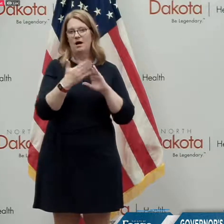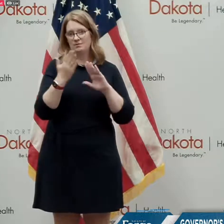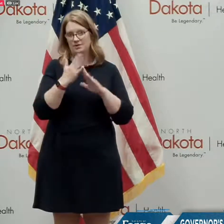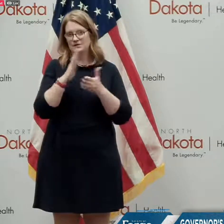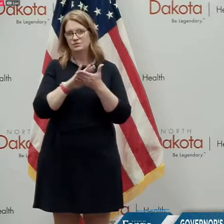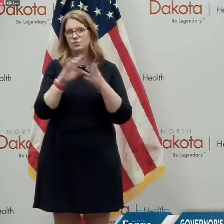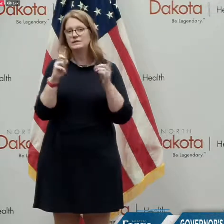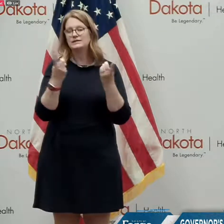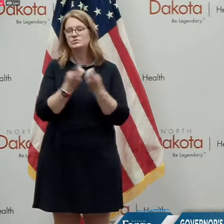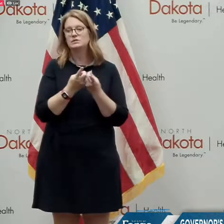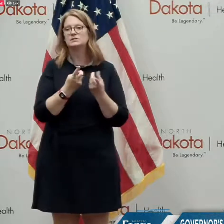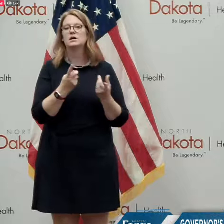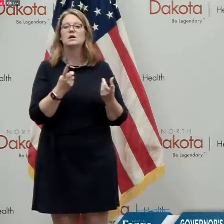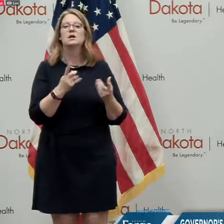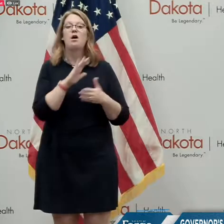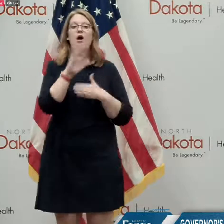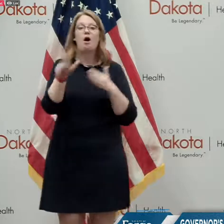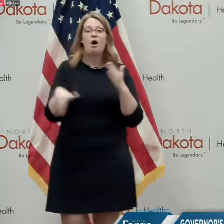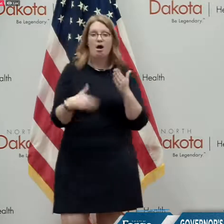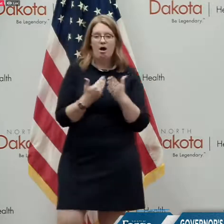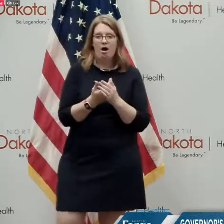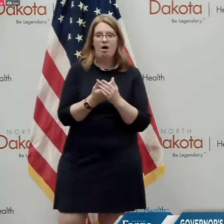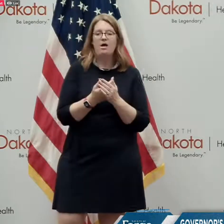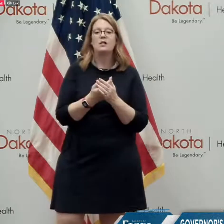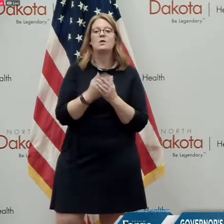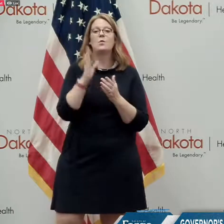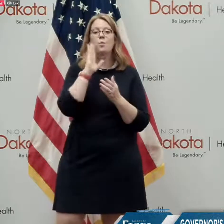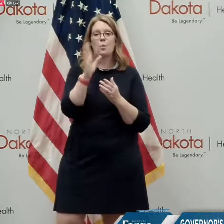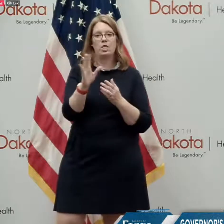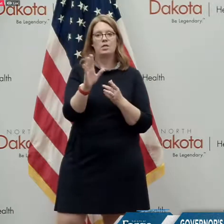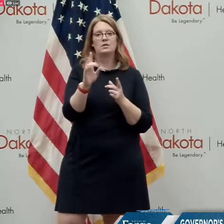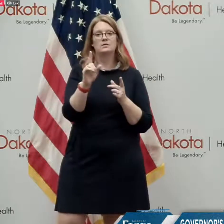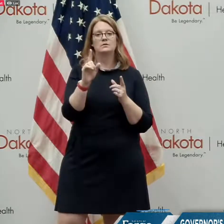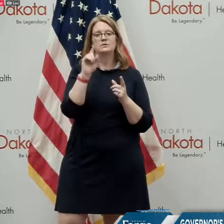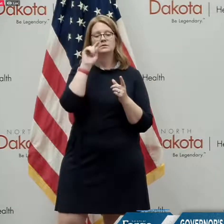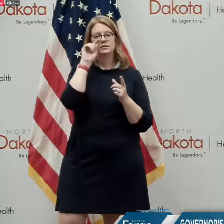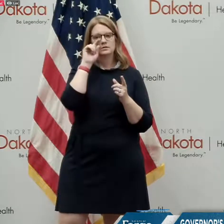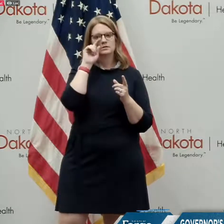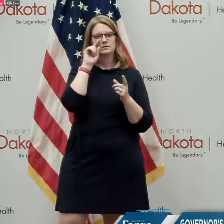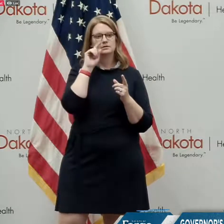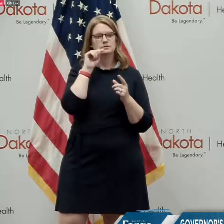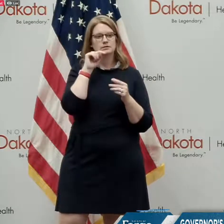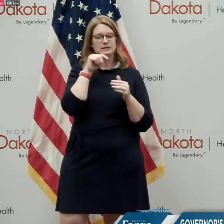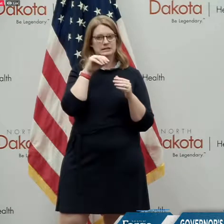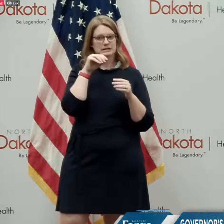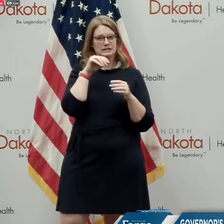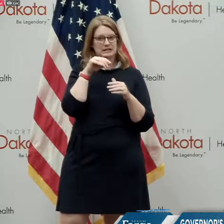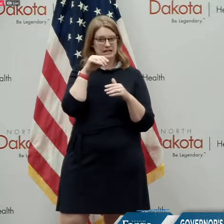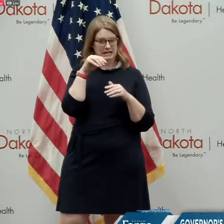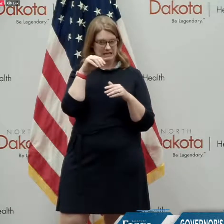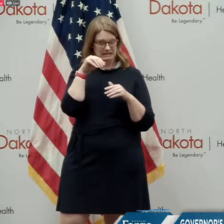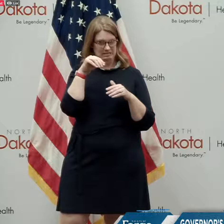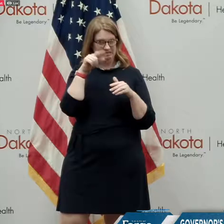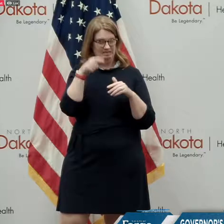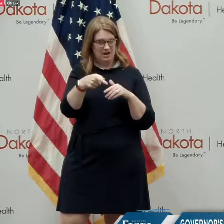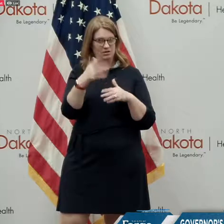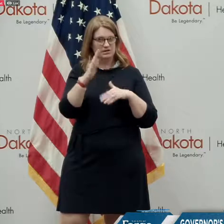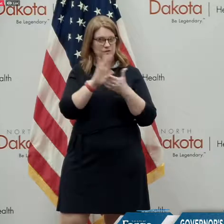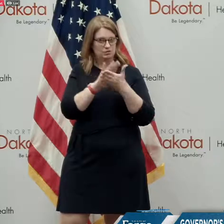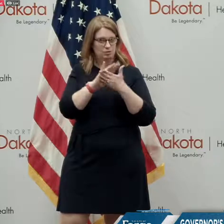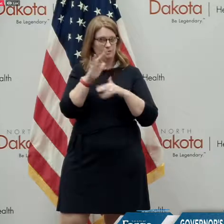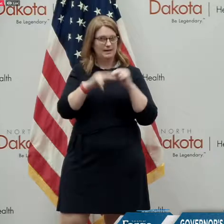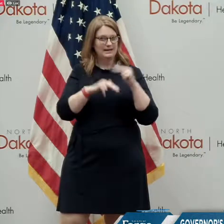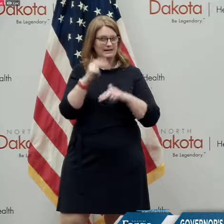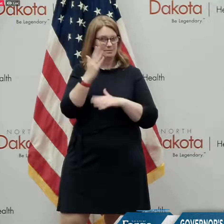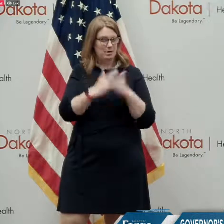in the state of North Dakota. All of those will be in their school buildings at least some of the time.